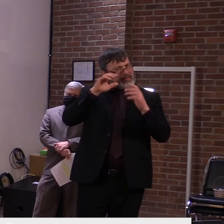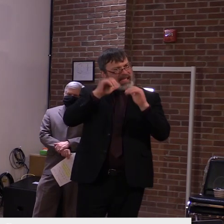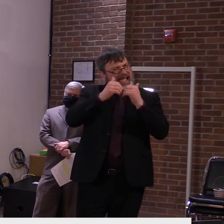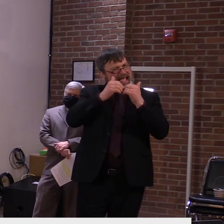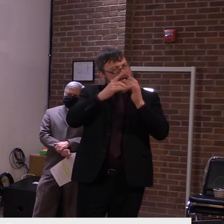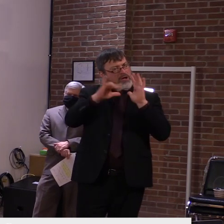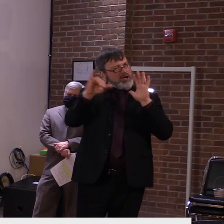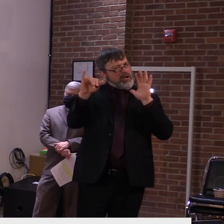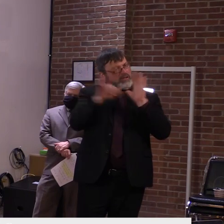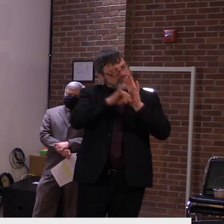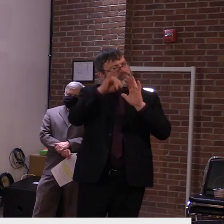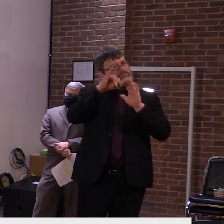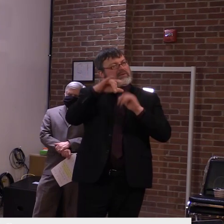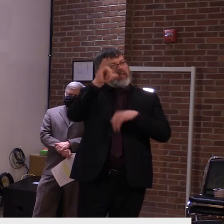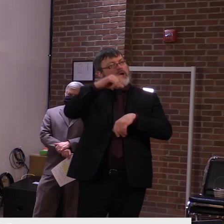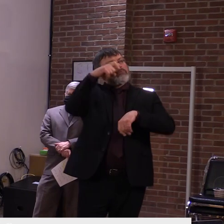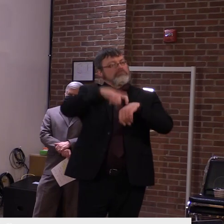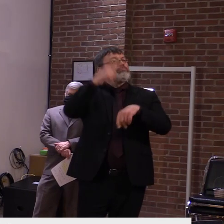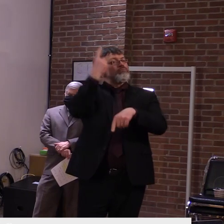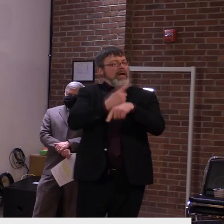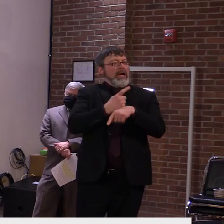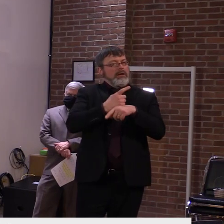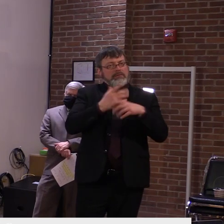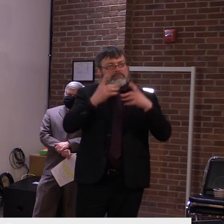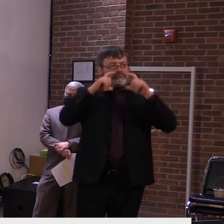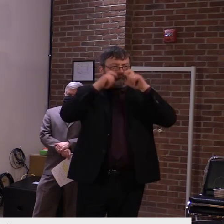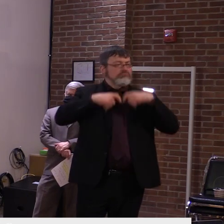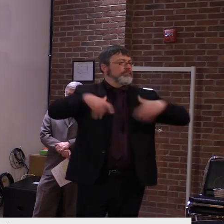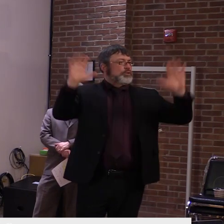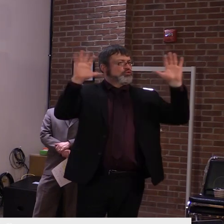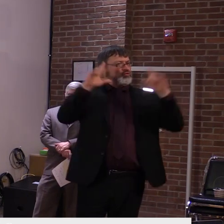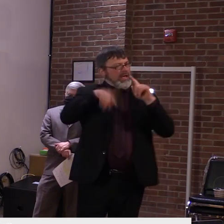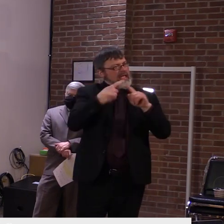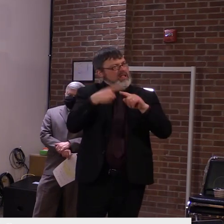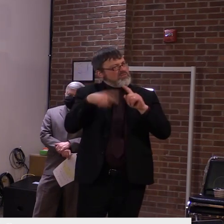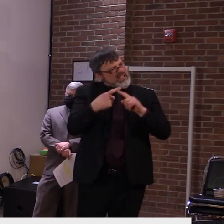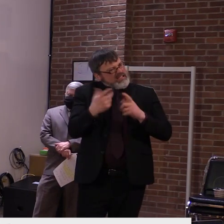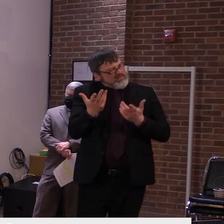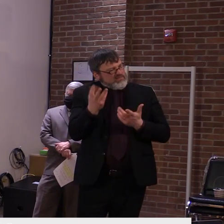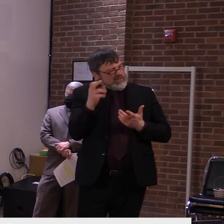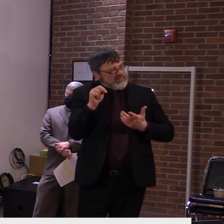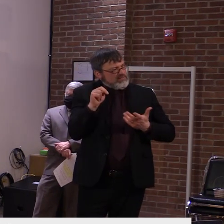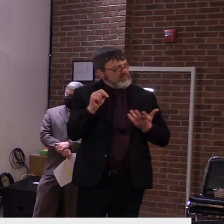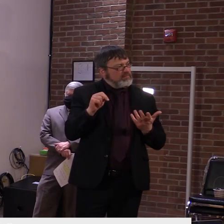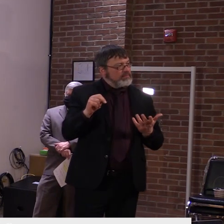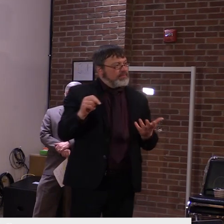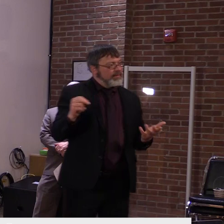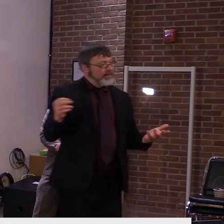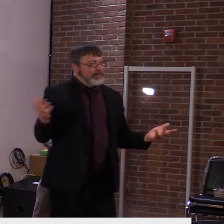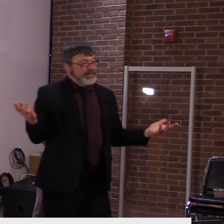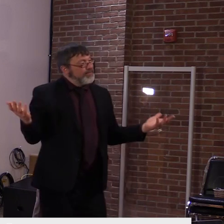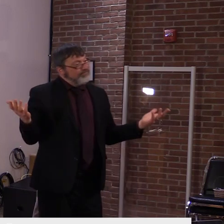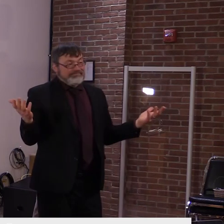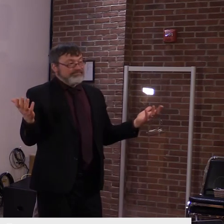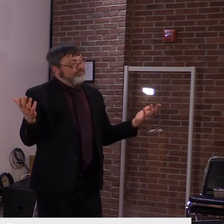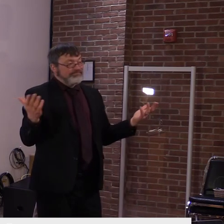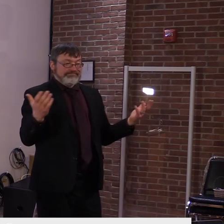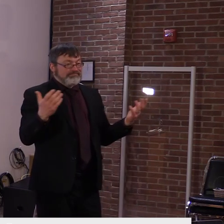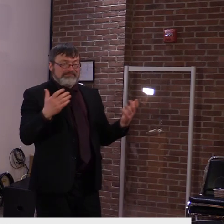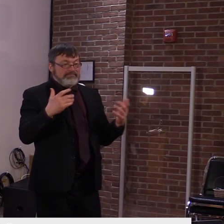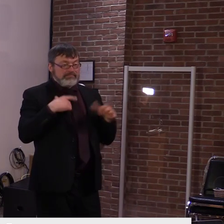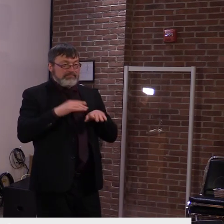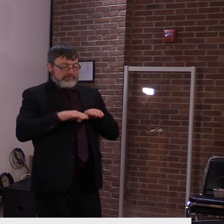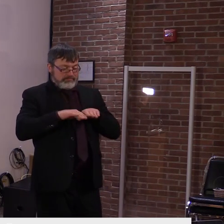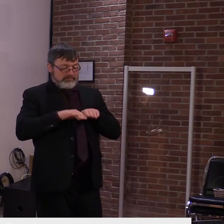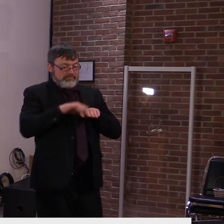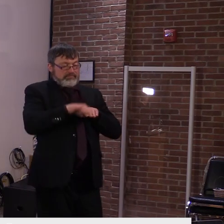near future, we will be outlining what we see over the next few weeks, and in terms